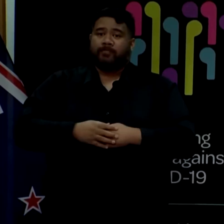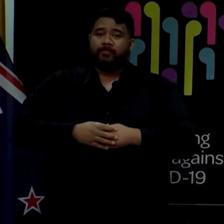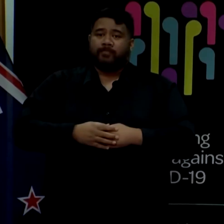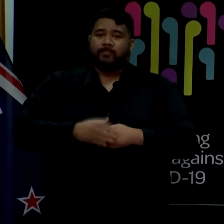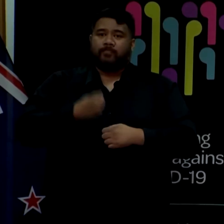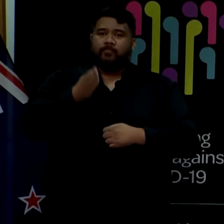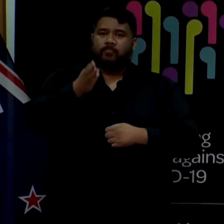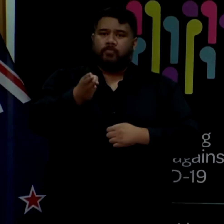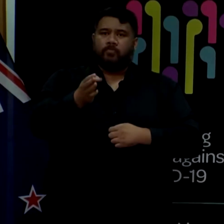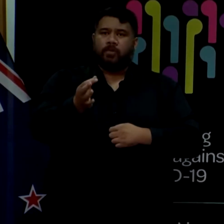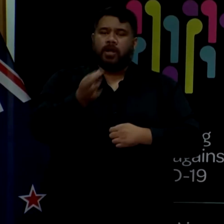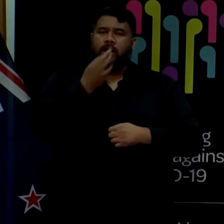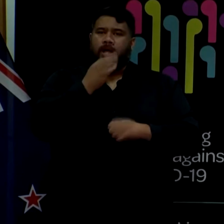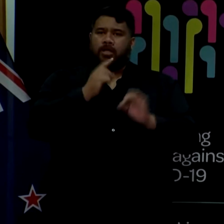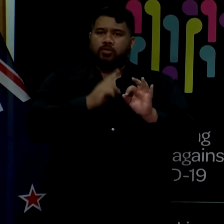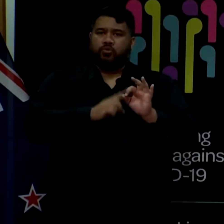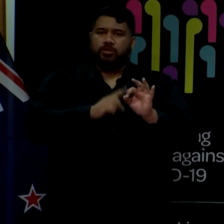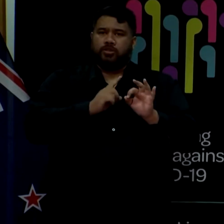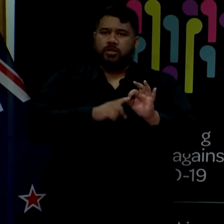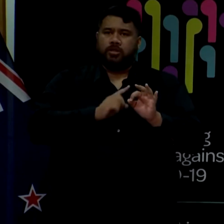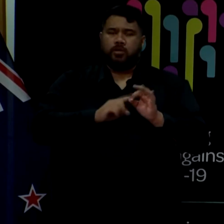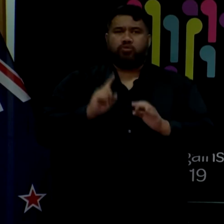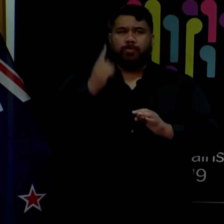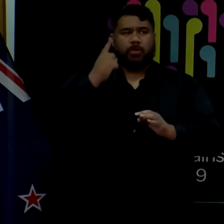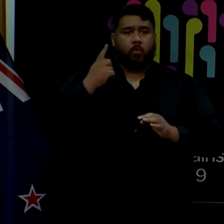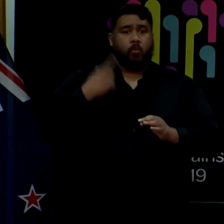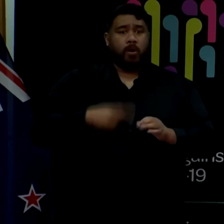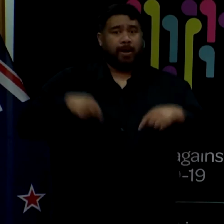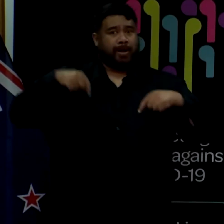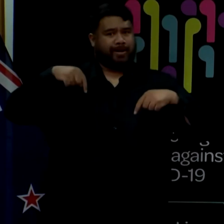Prime Minister, in terms of the timing, why now?